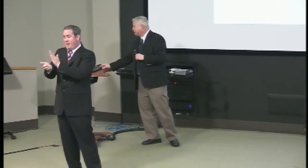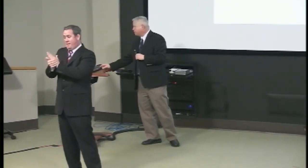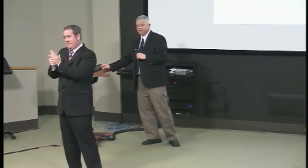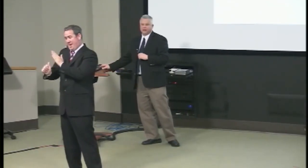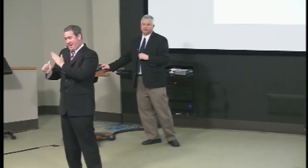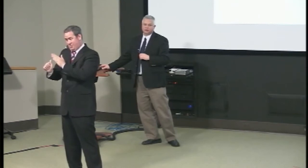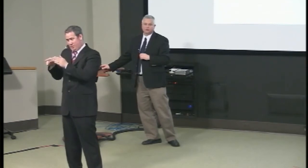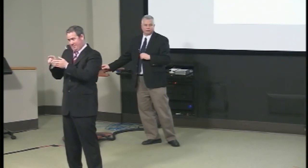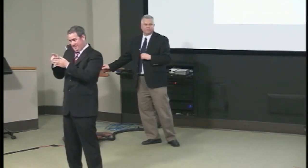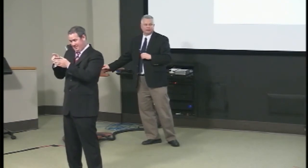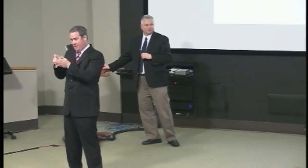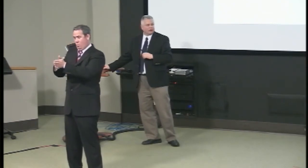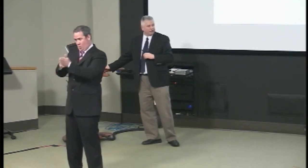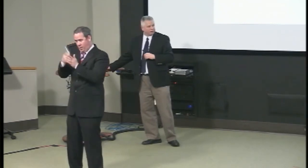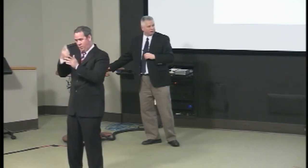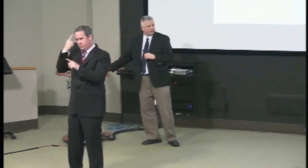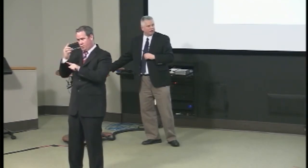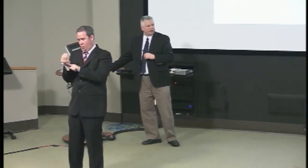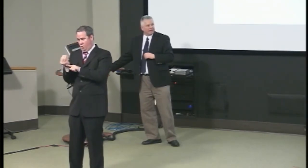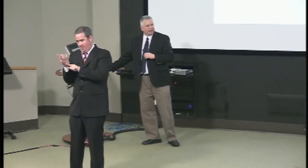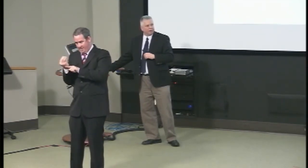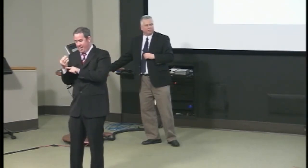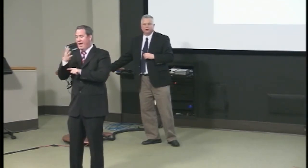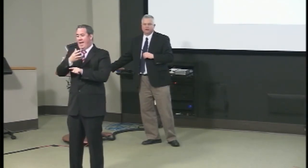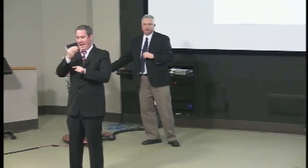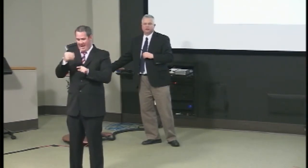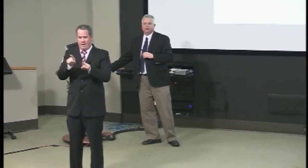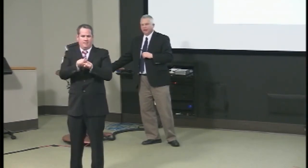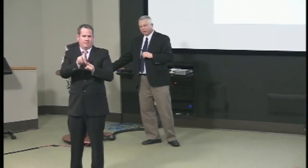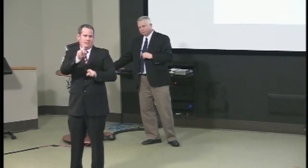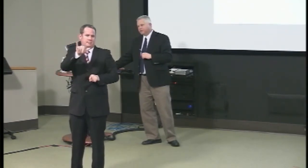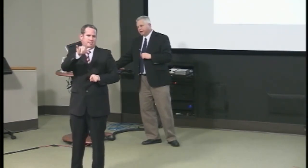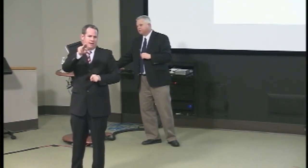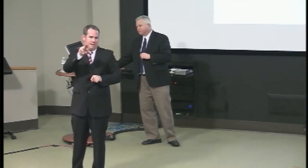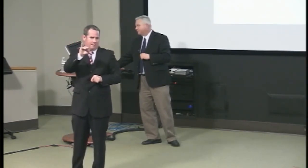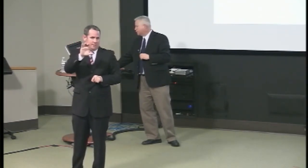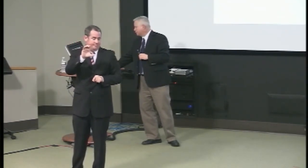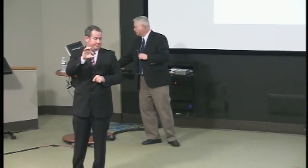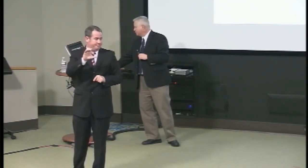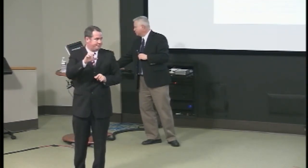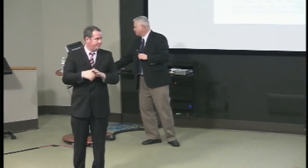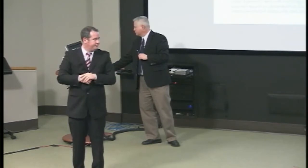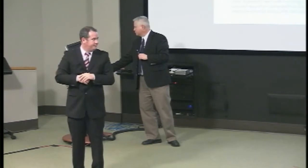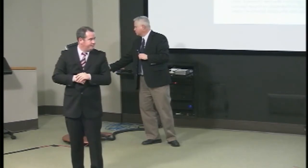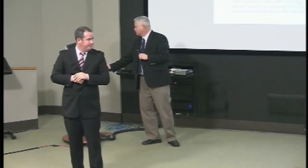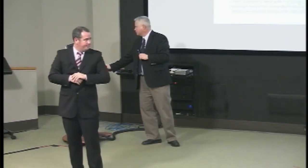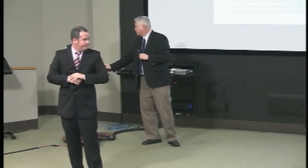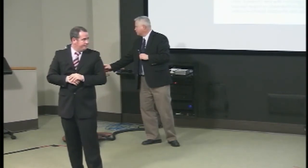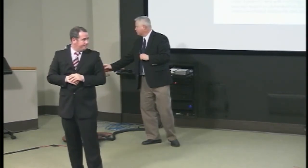need to really pay attention to learning and consolidation in any population that presents with difficulty.